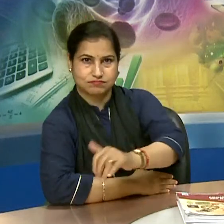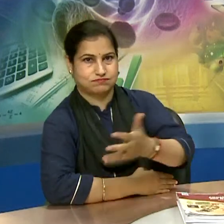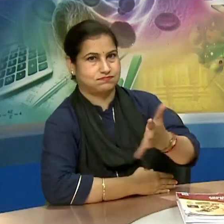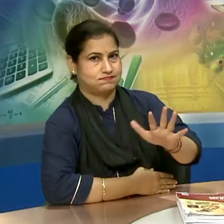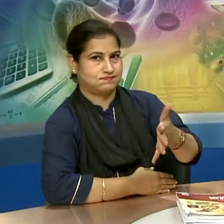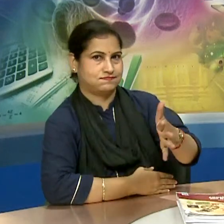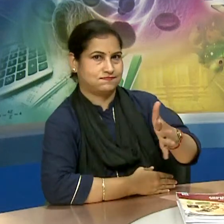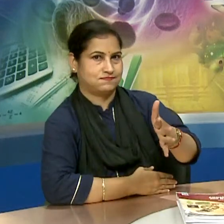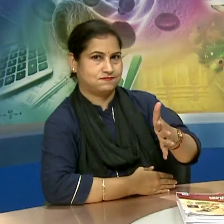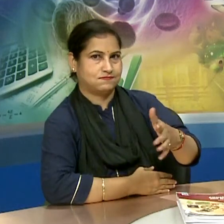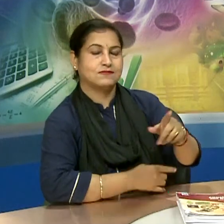or a foot